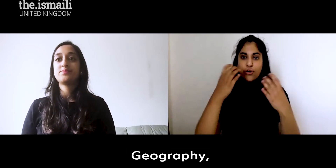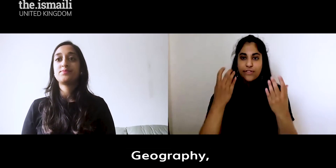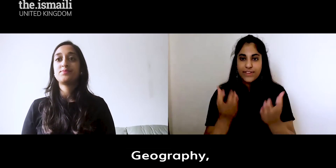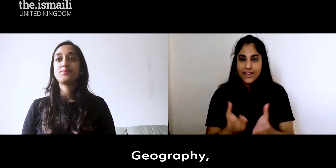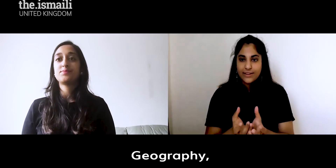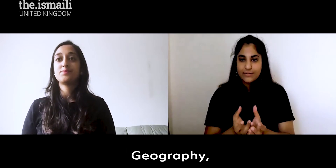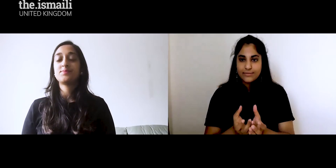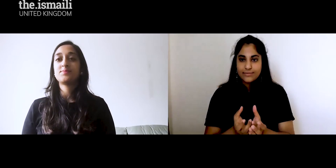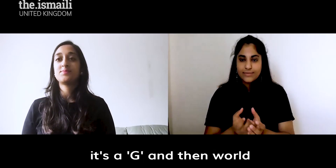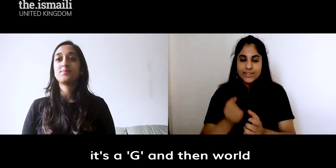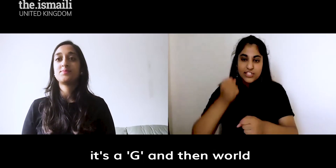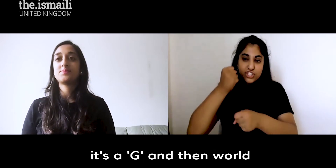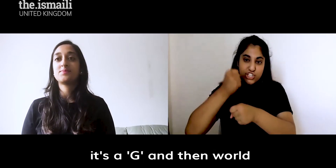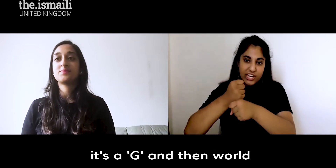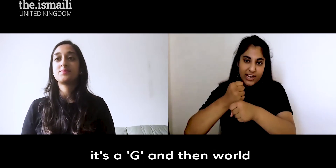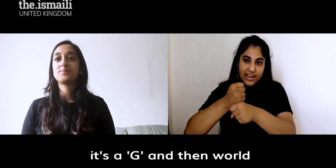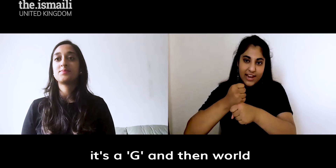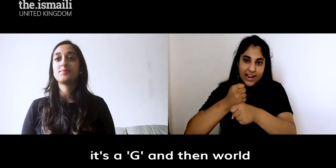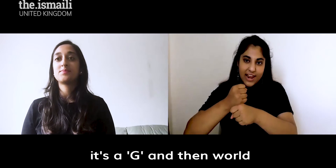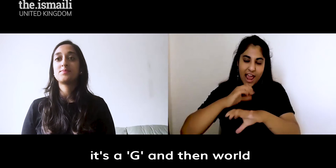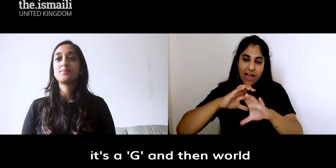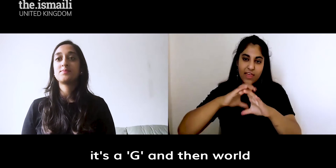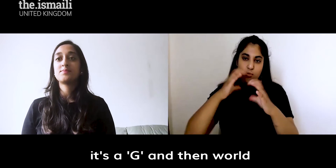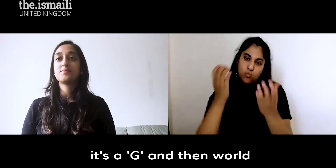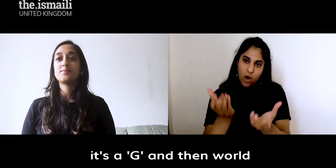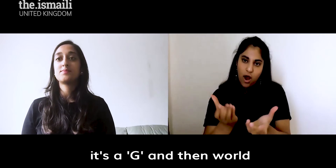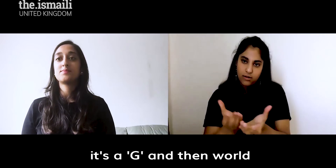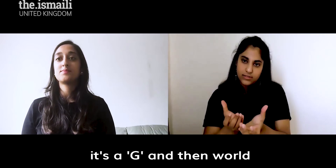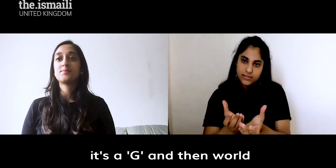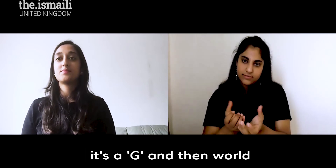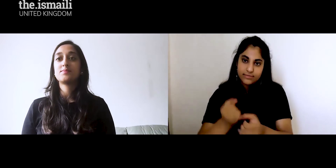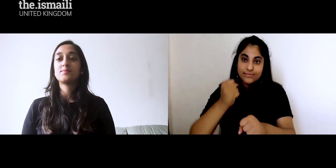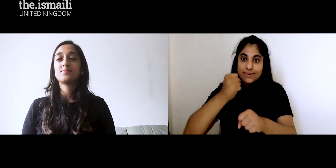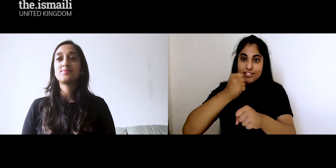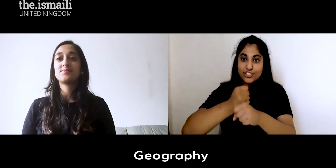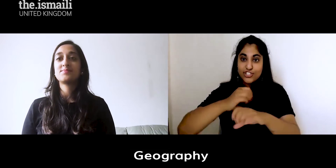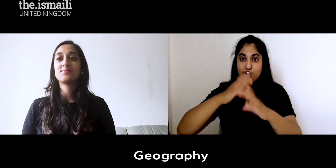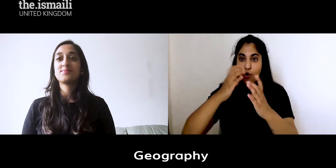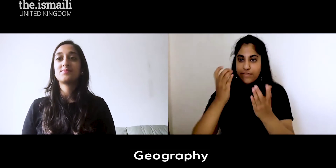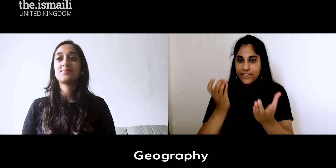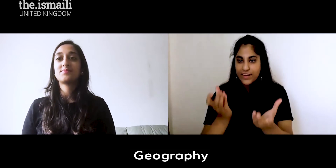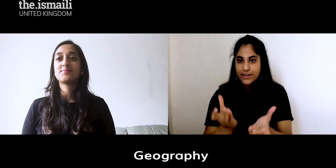Geography. So G and then world. Geography.